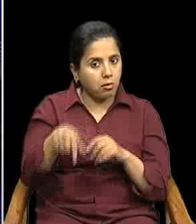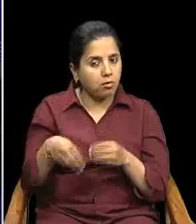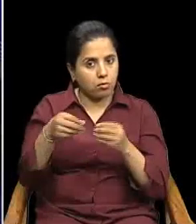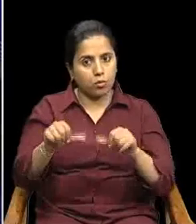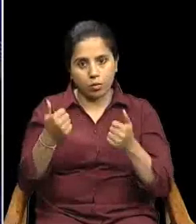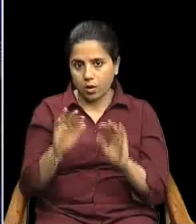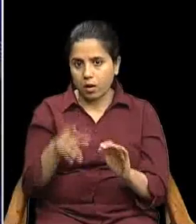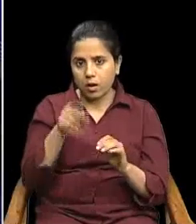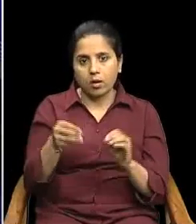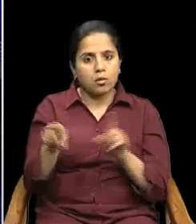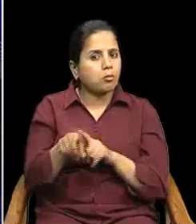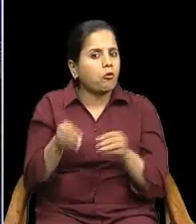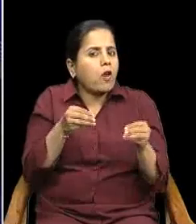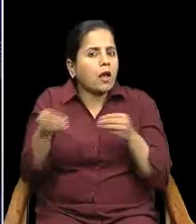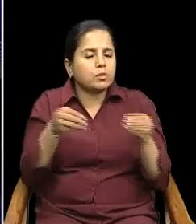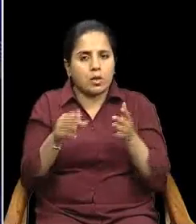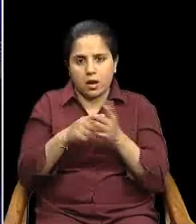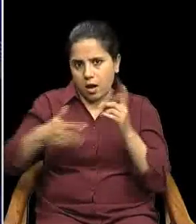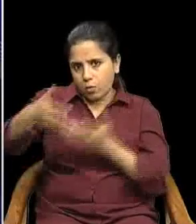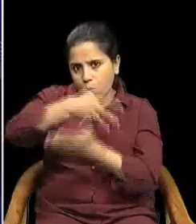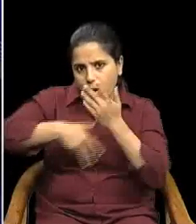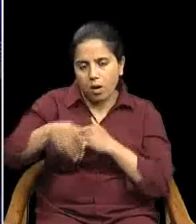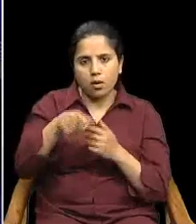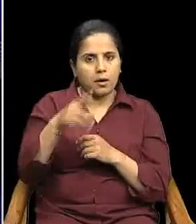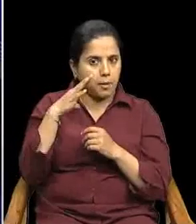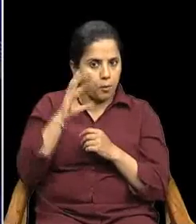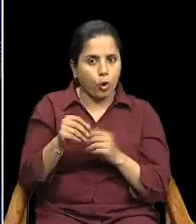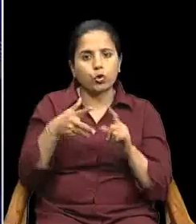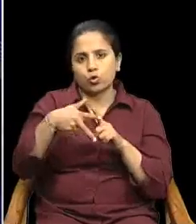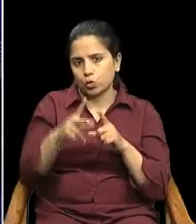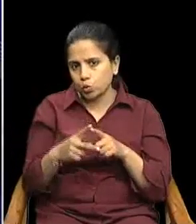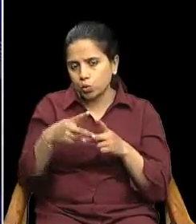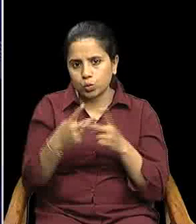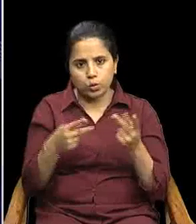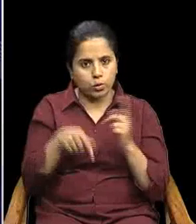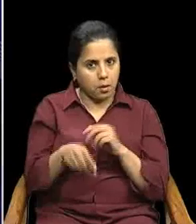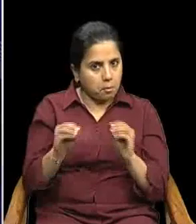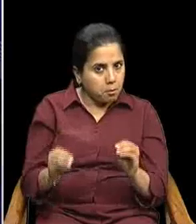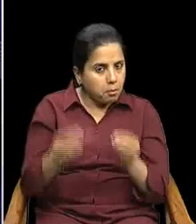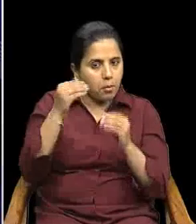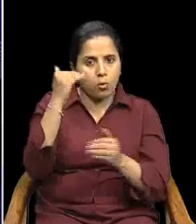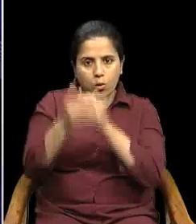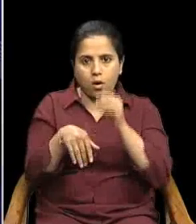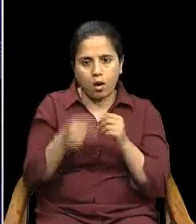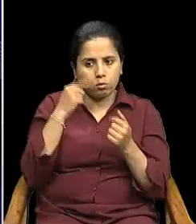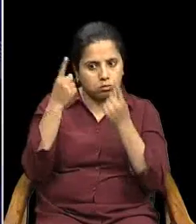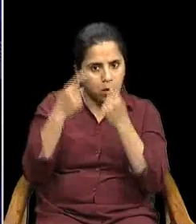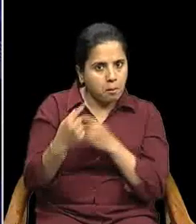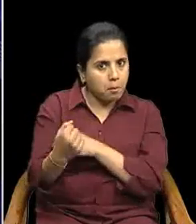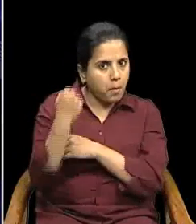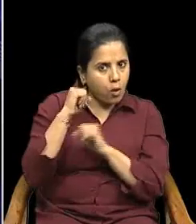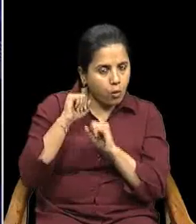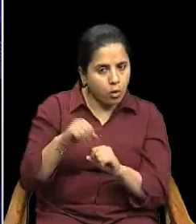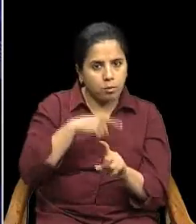very flexible environment, a very important tool in increasing the analytical power,